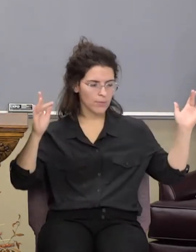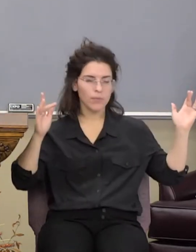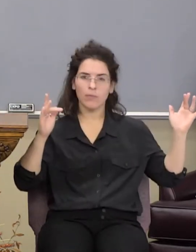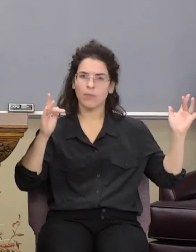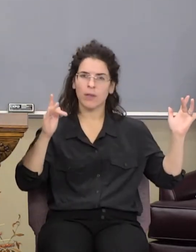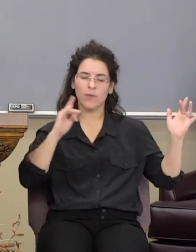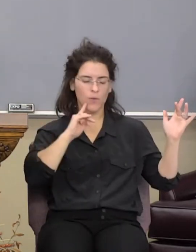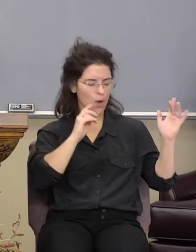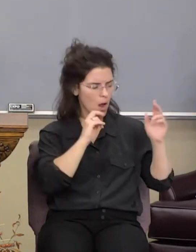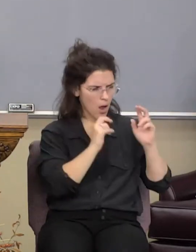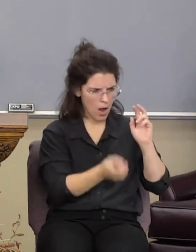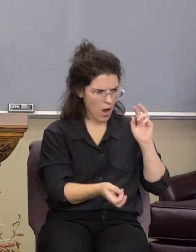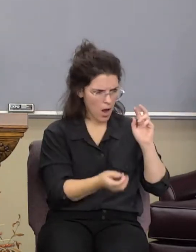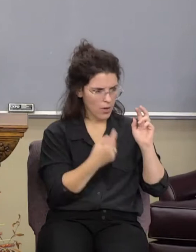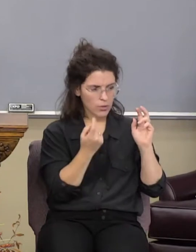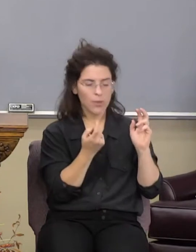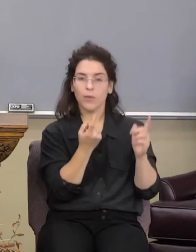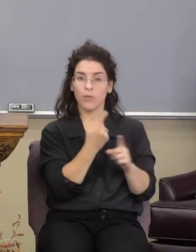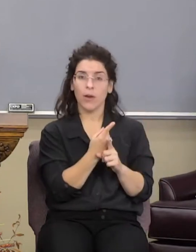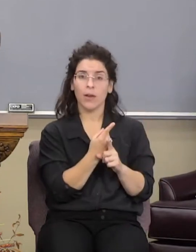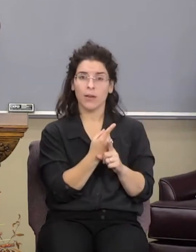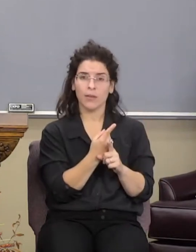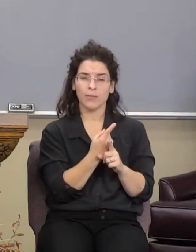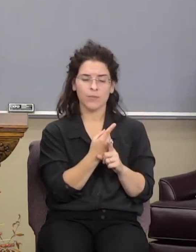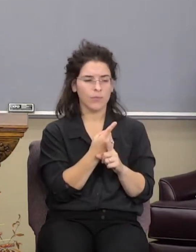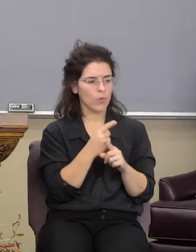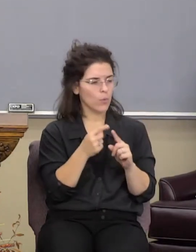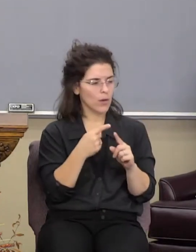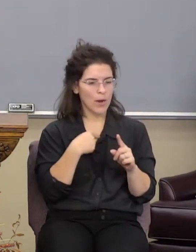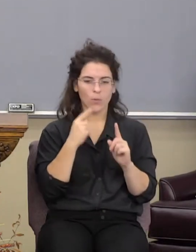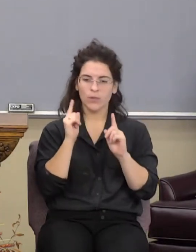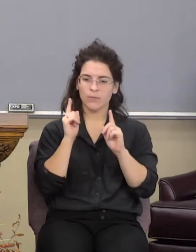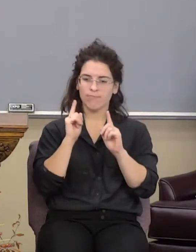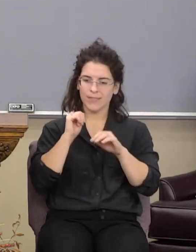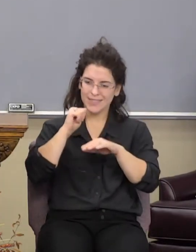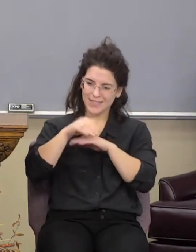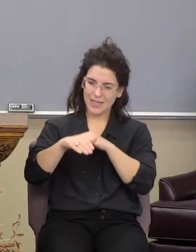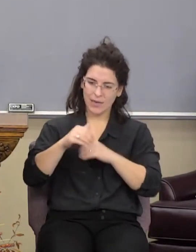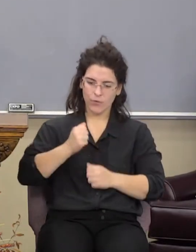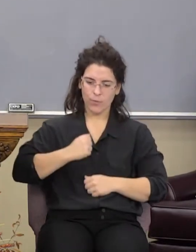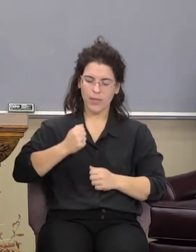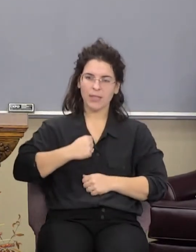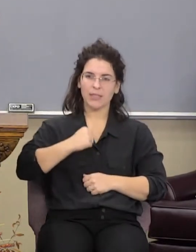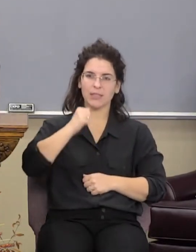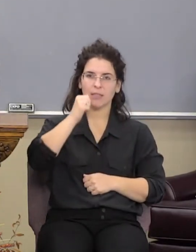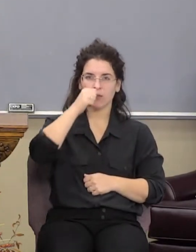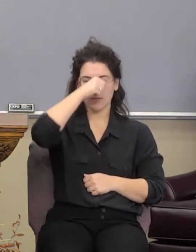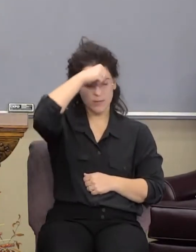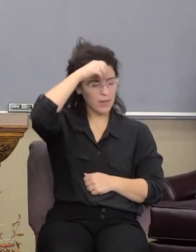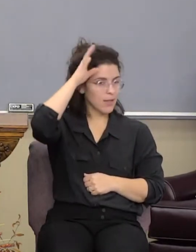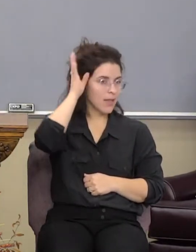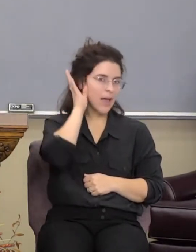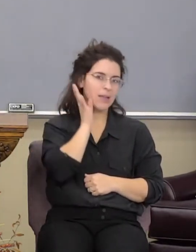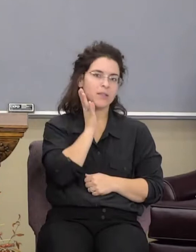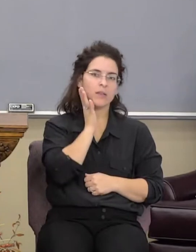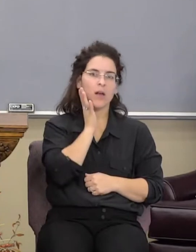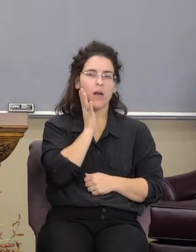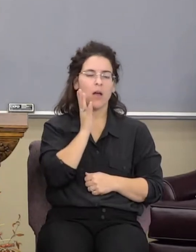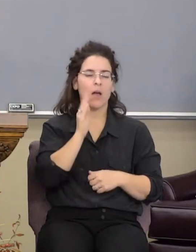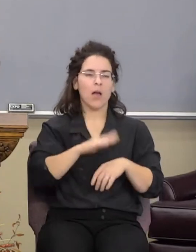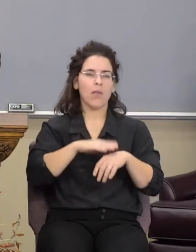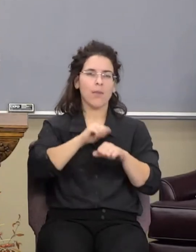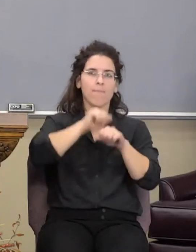ever marveled at something? You know, when I was stationed in Alaska, on top of a mountain, radar sight, Air Force. You've heard